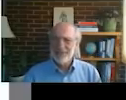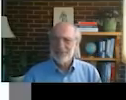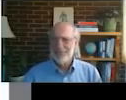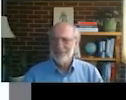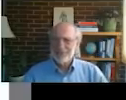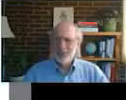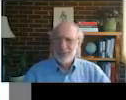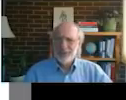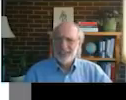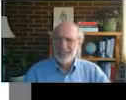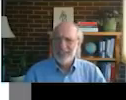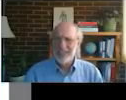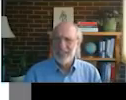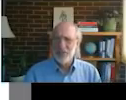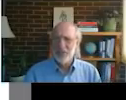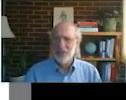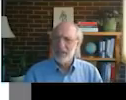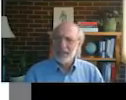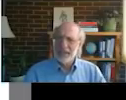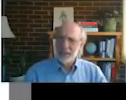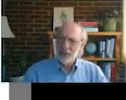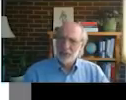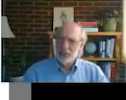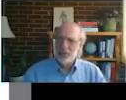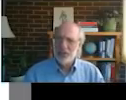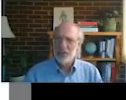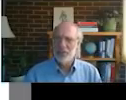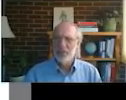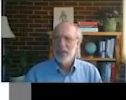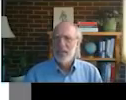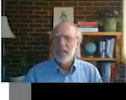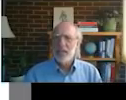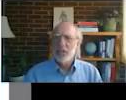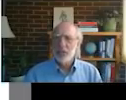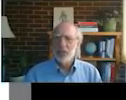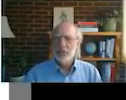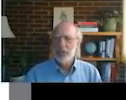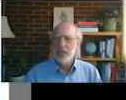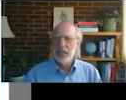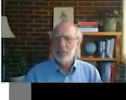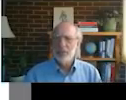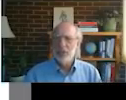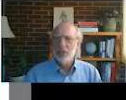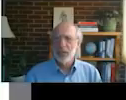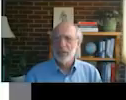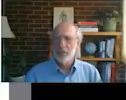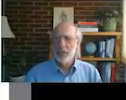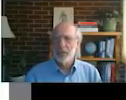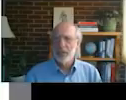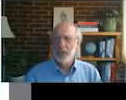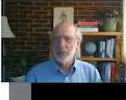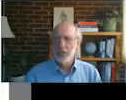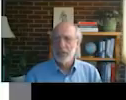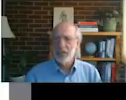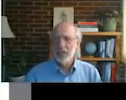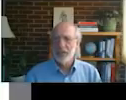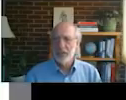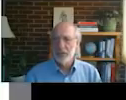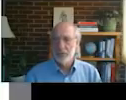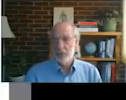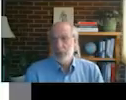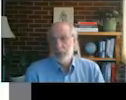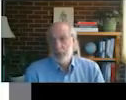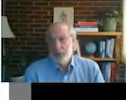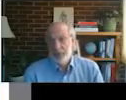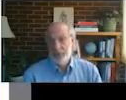you know, we don't really use that sign too often. I'm not really certain. And I know there have been times where I have been in places,